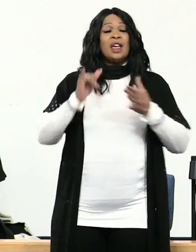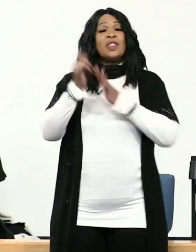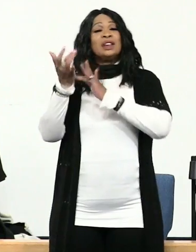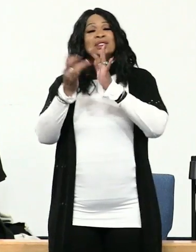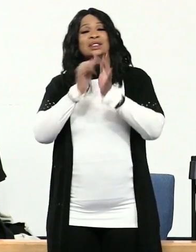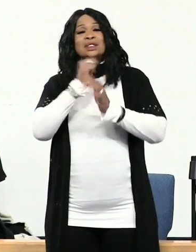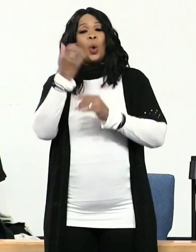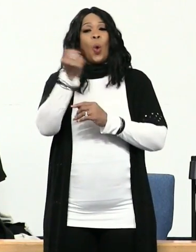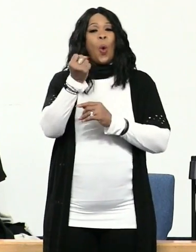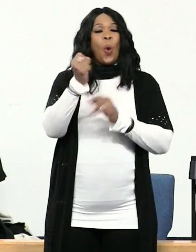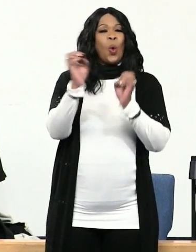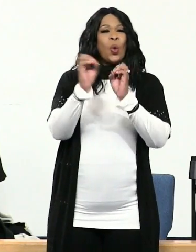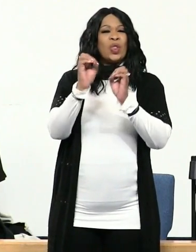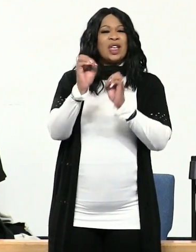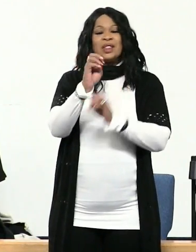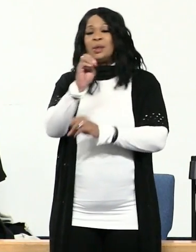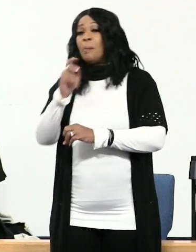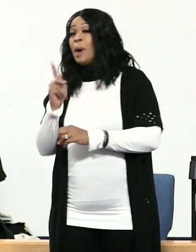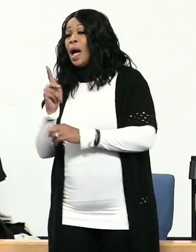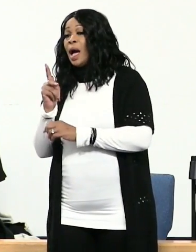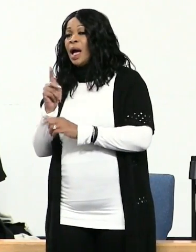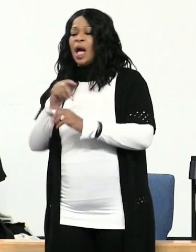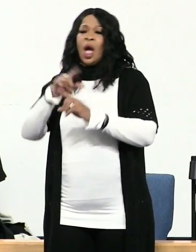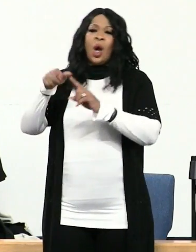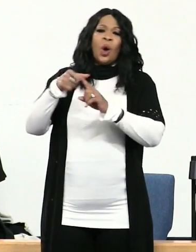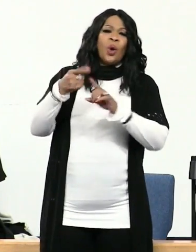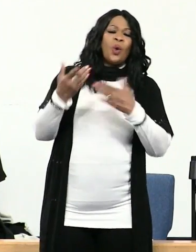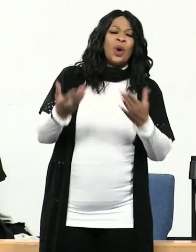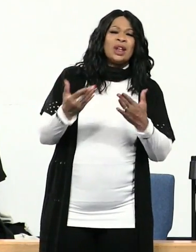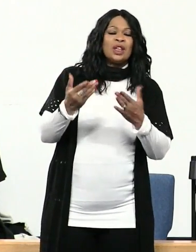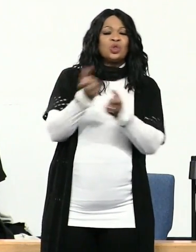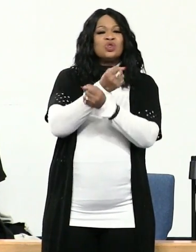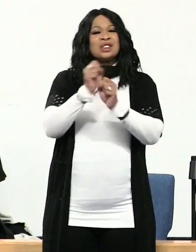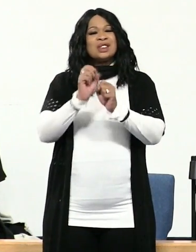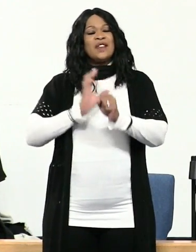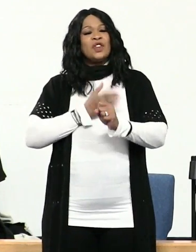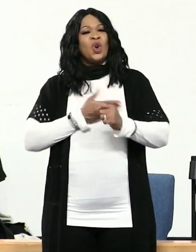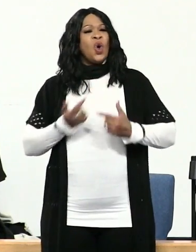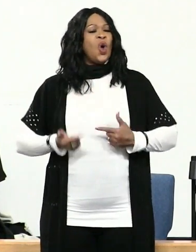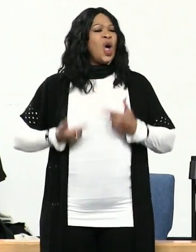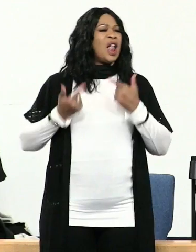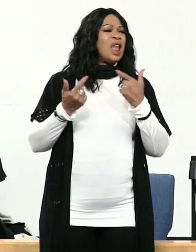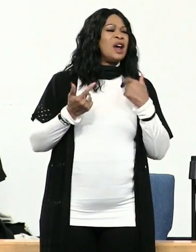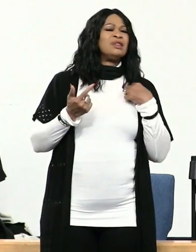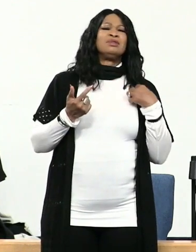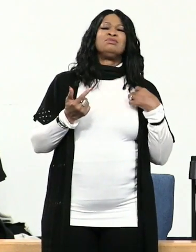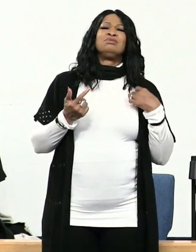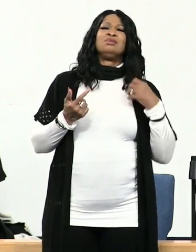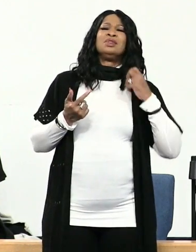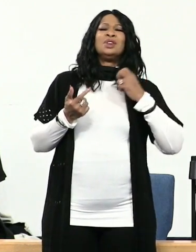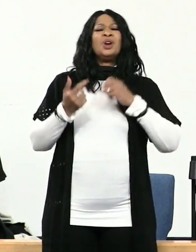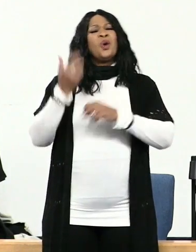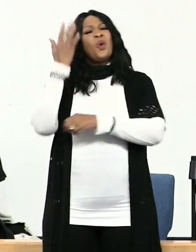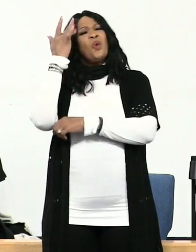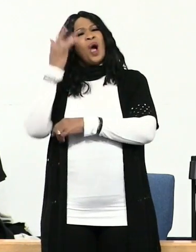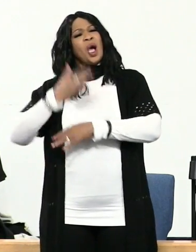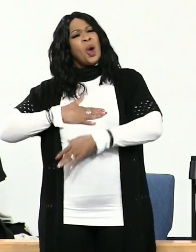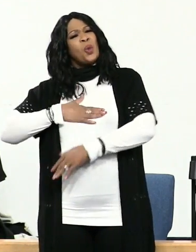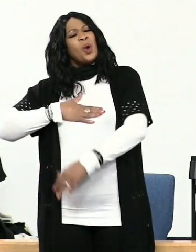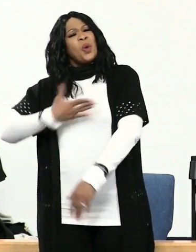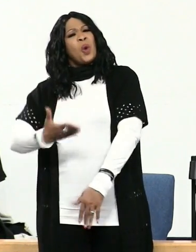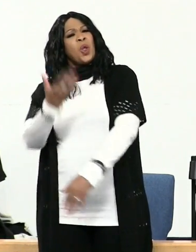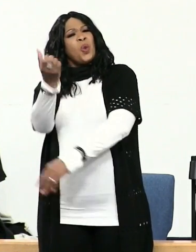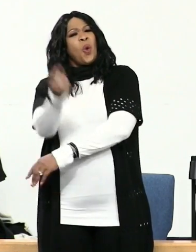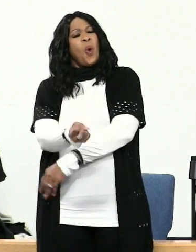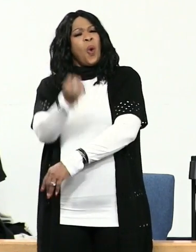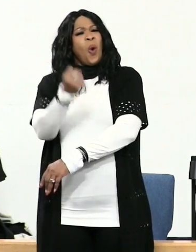back when it came to saving our lives, why are we so willing to hold stuff back when it comes